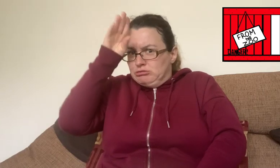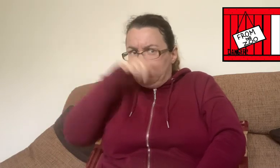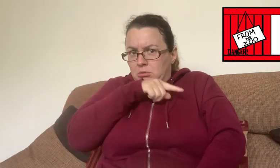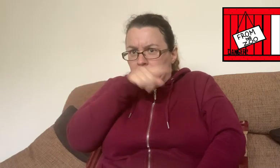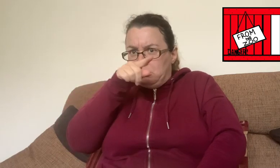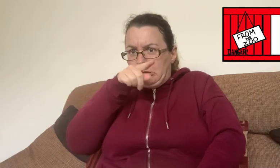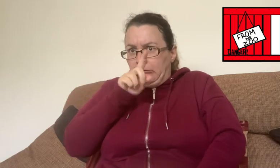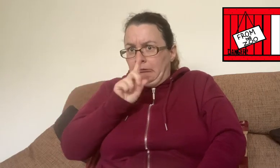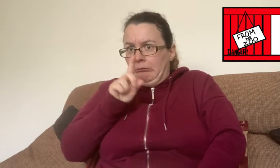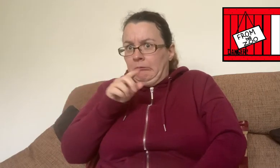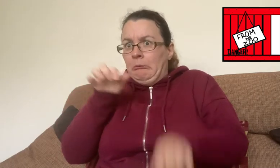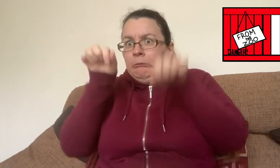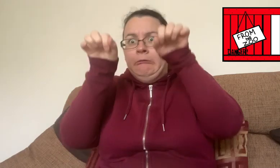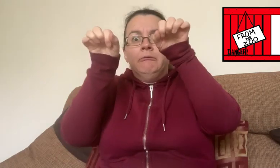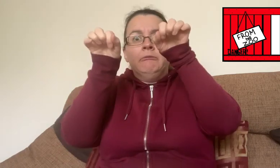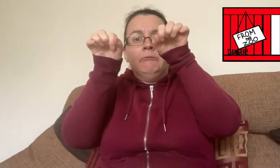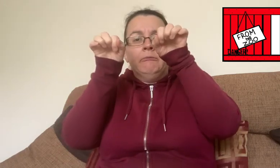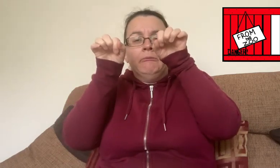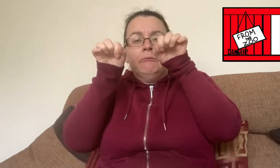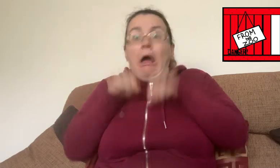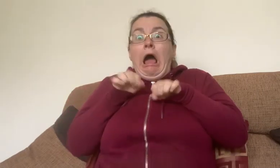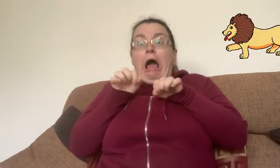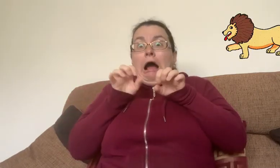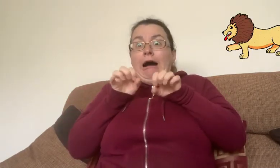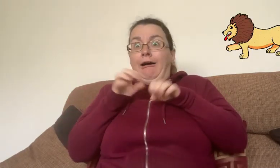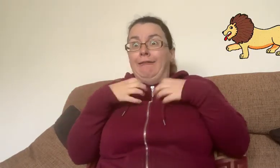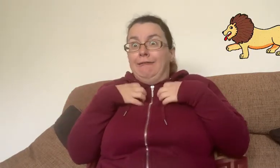So they sent me a lion.